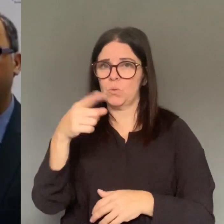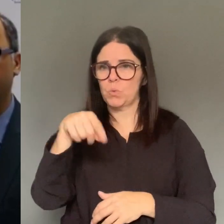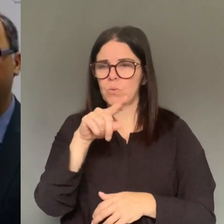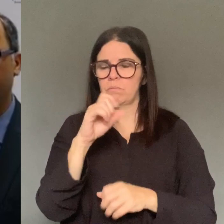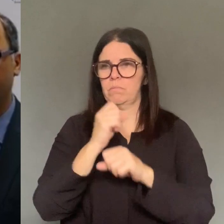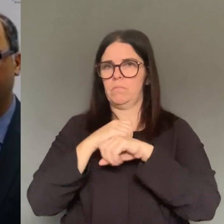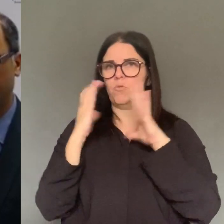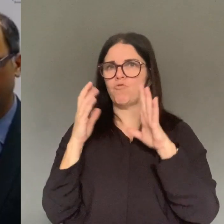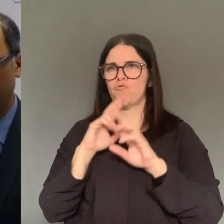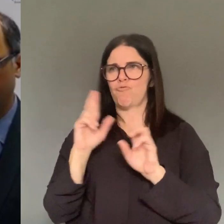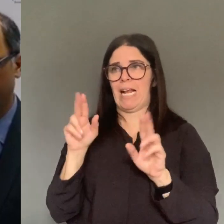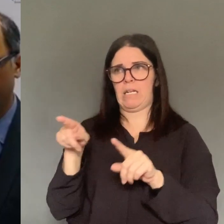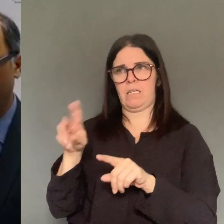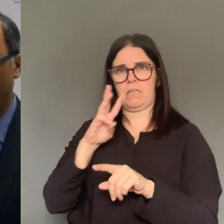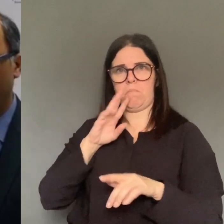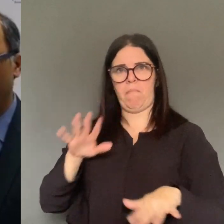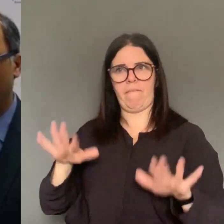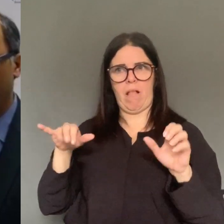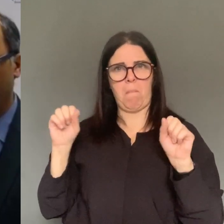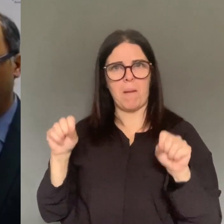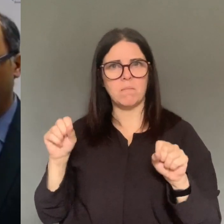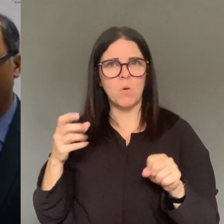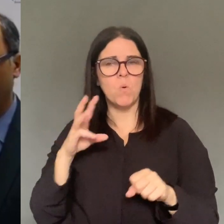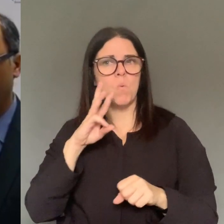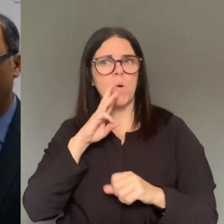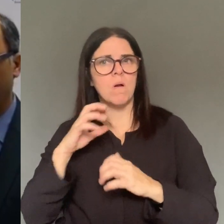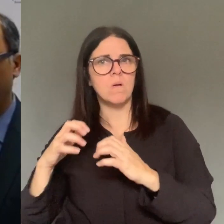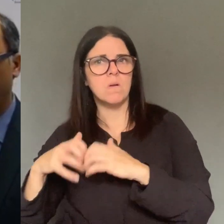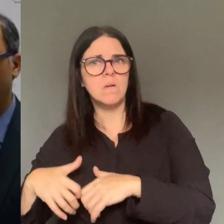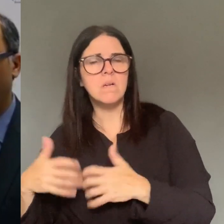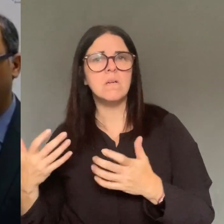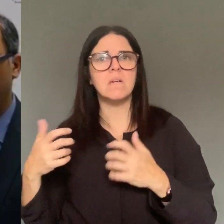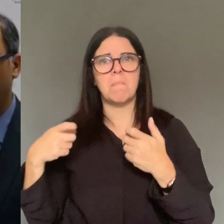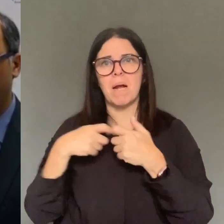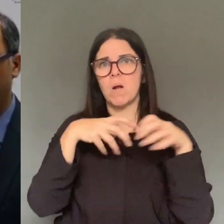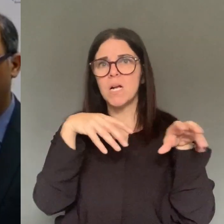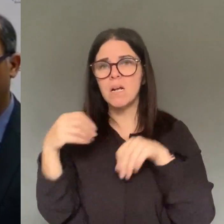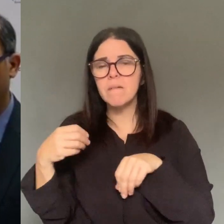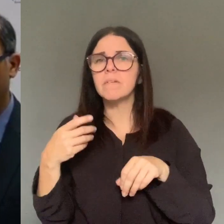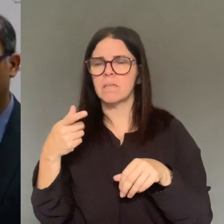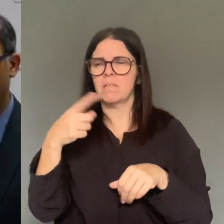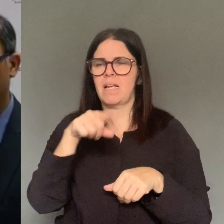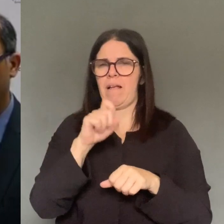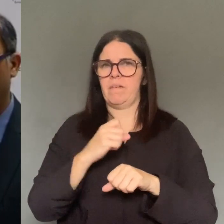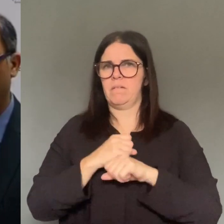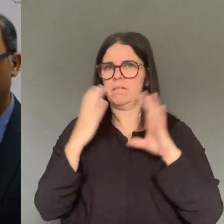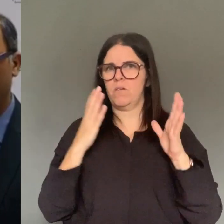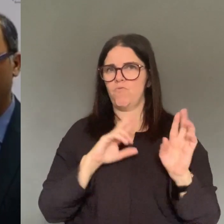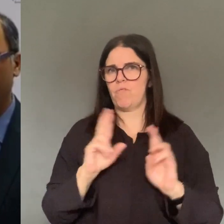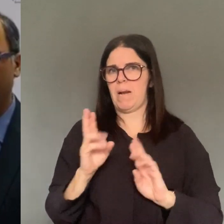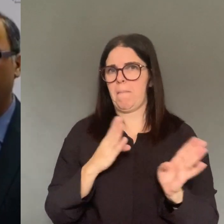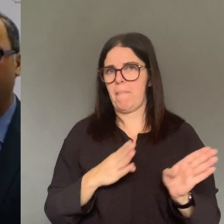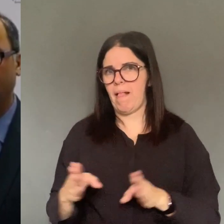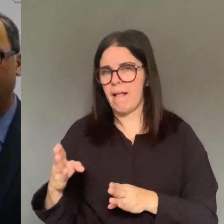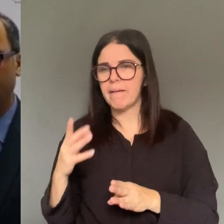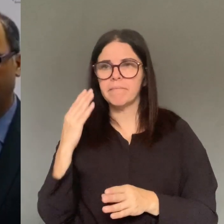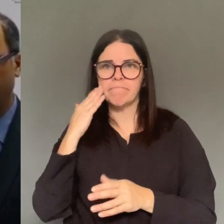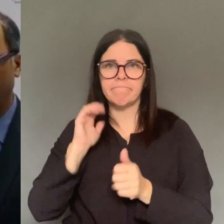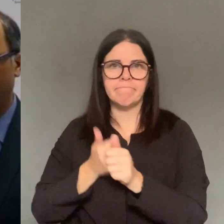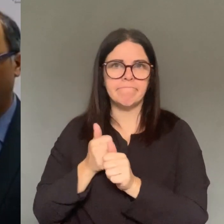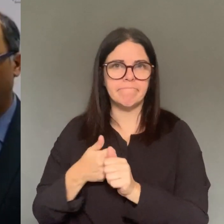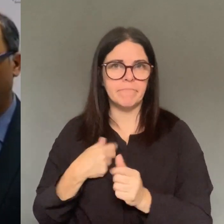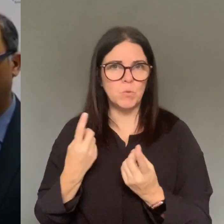on the emergency services. To ensure you and your family are ready for potential flooding, the WECHU recommends you to make a